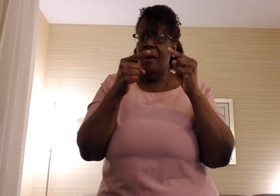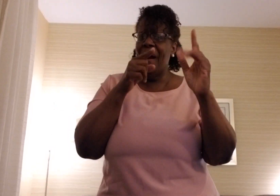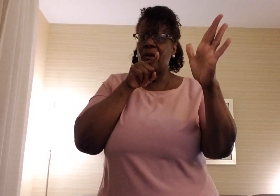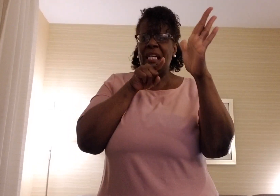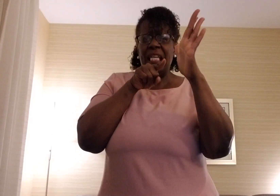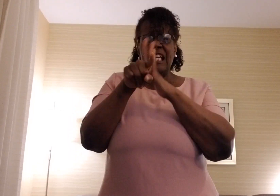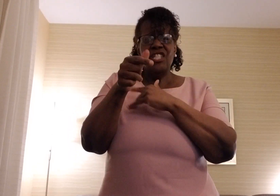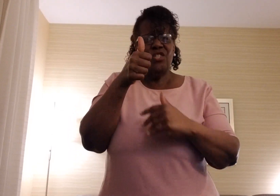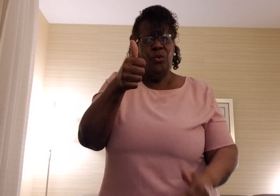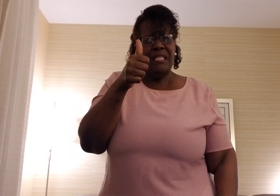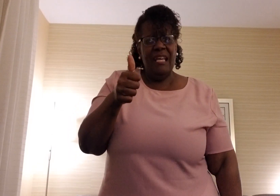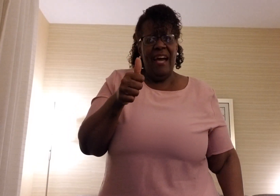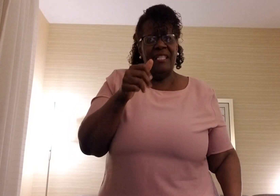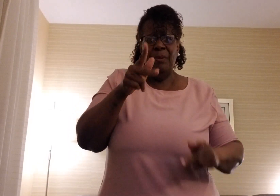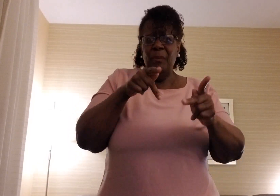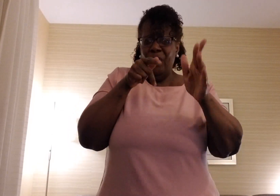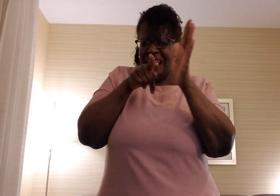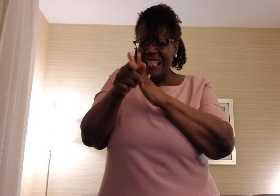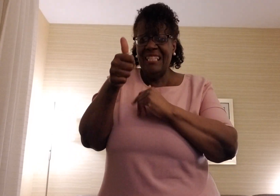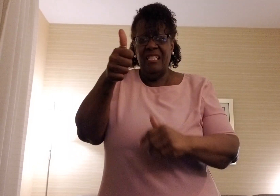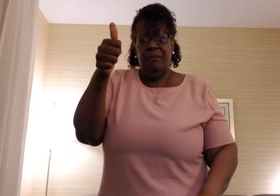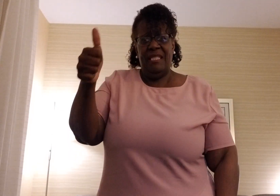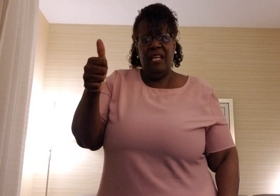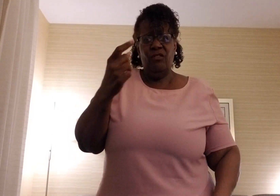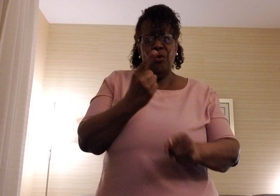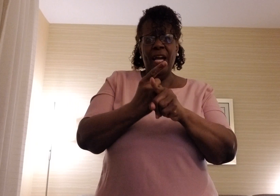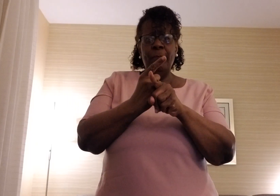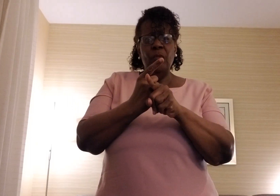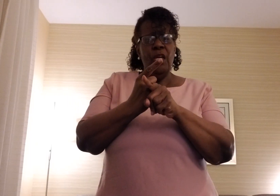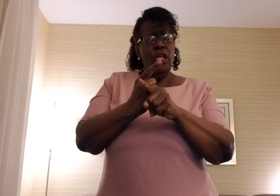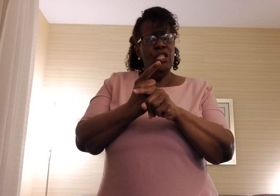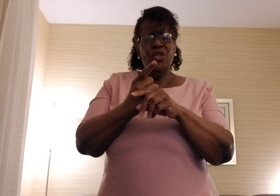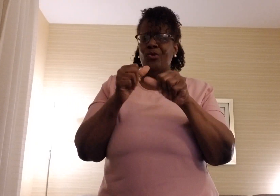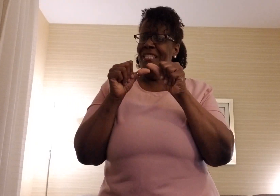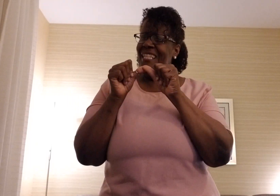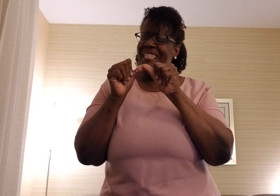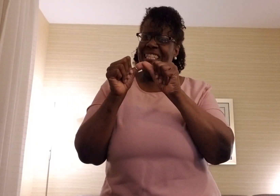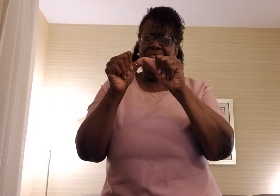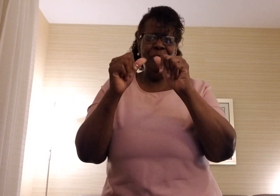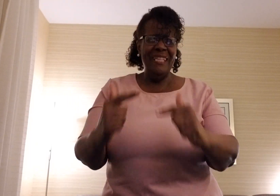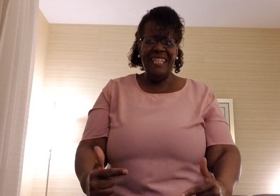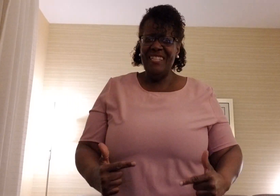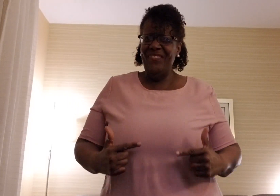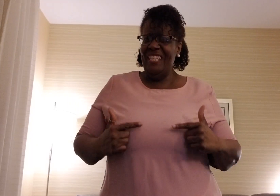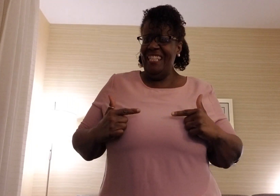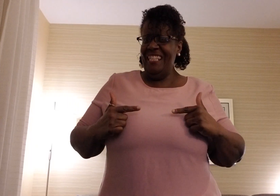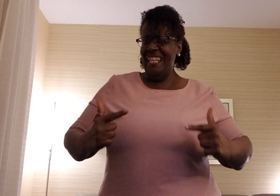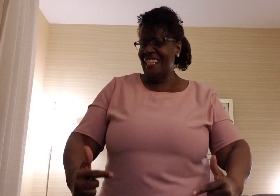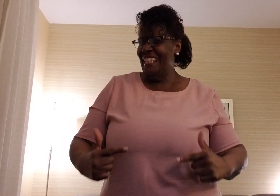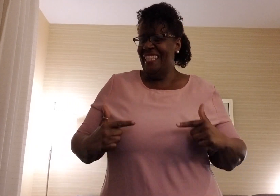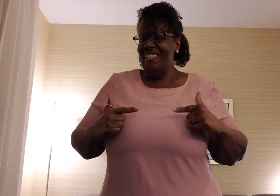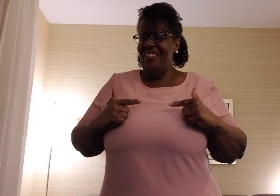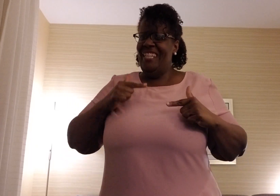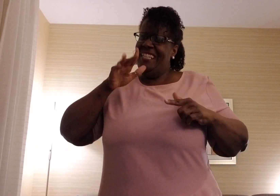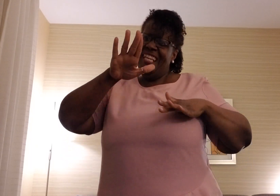about suicides, people killing themselves, right? So just keep living and living